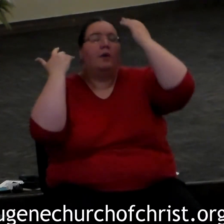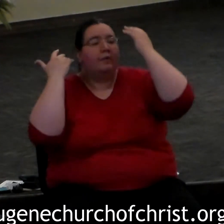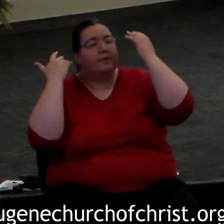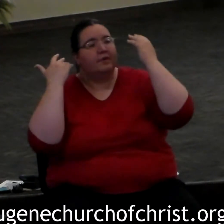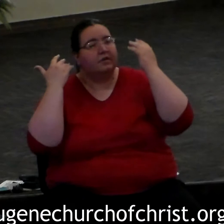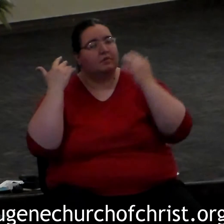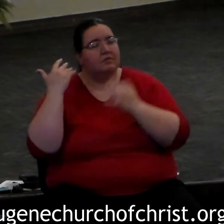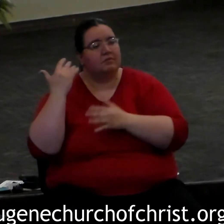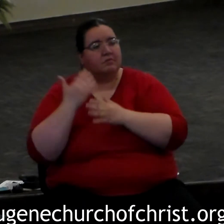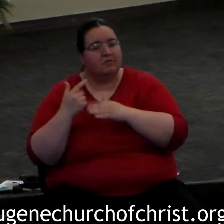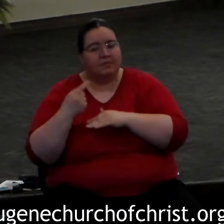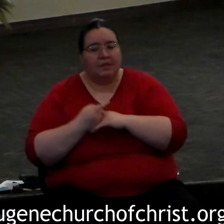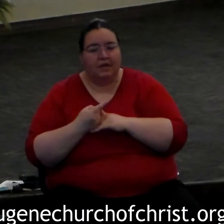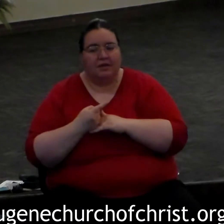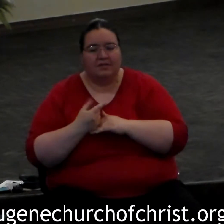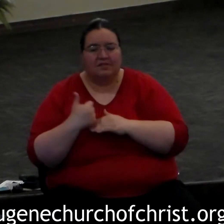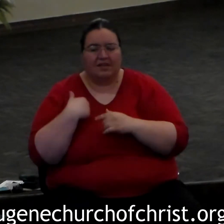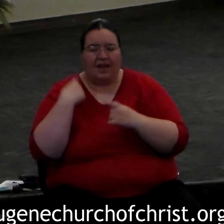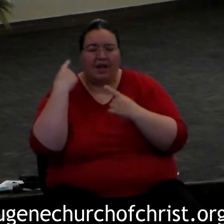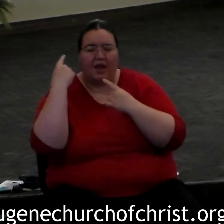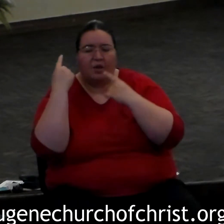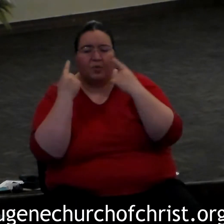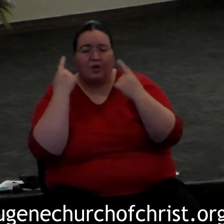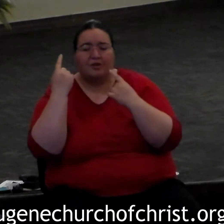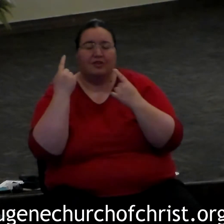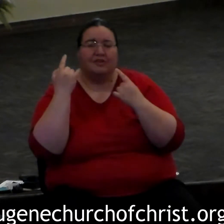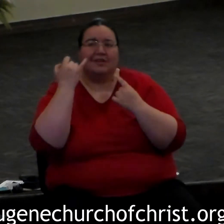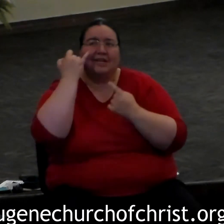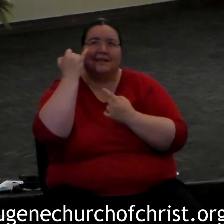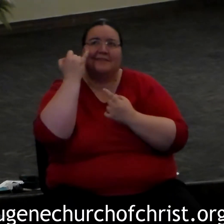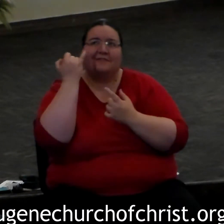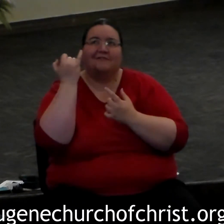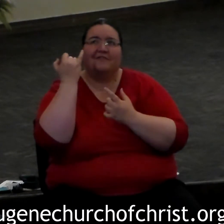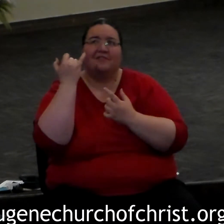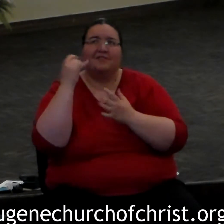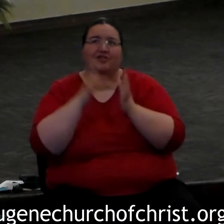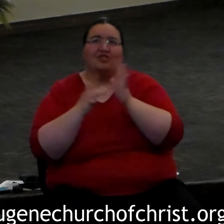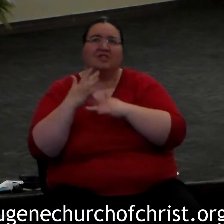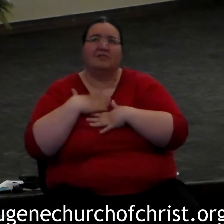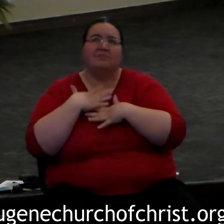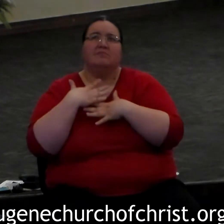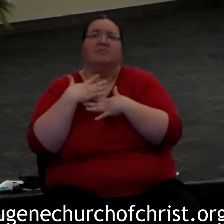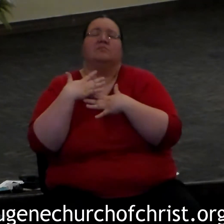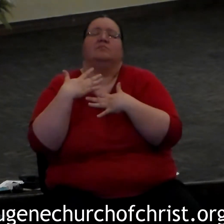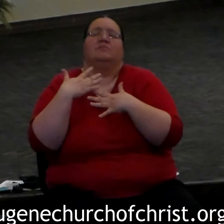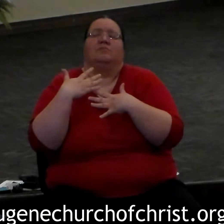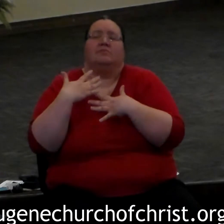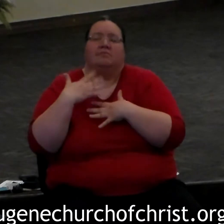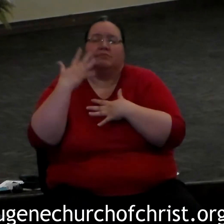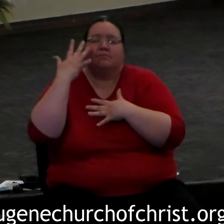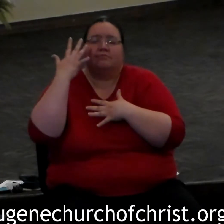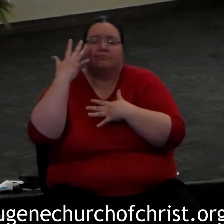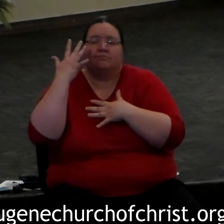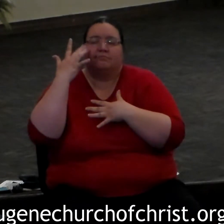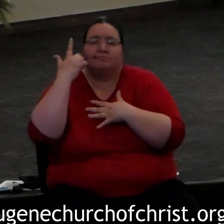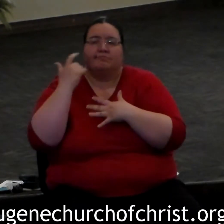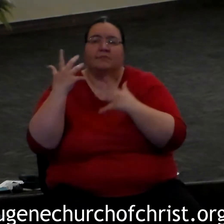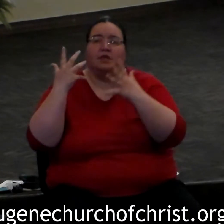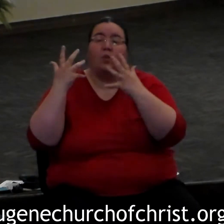I wonder if it's just a desire for God to show his work in what's about to happen. But for whatever reason, he